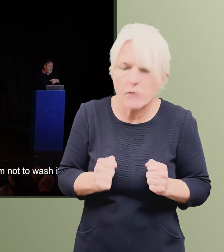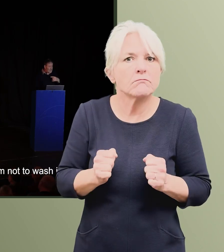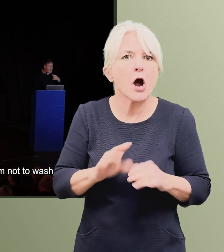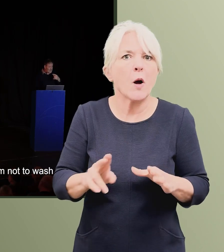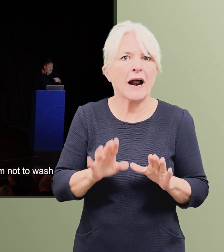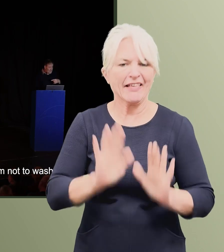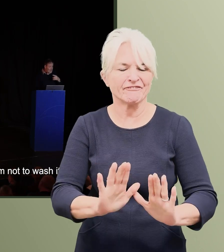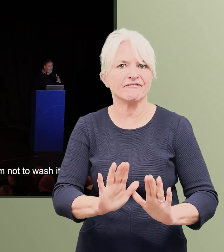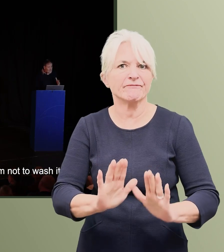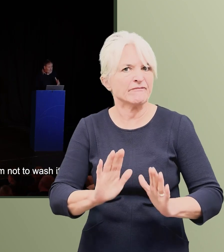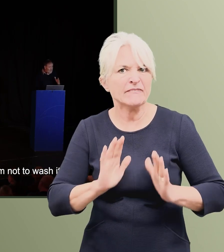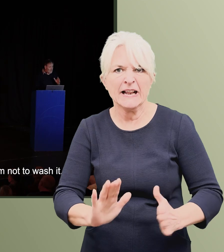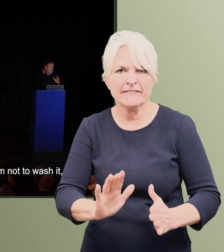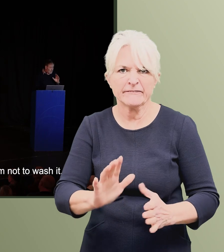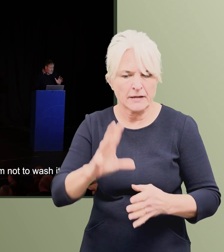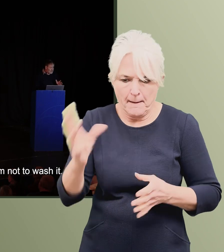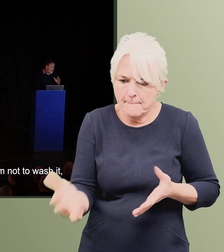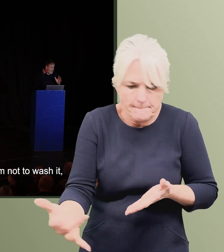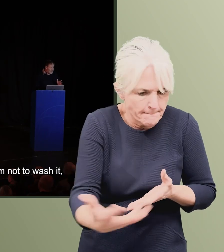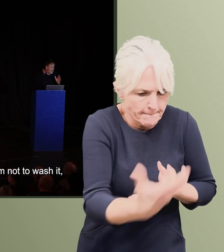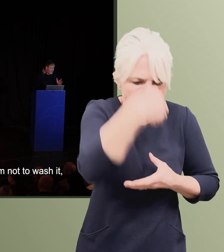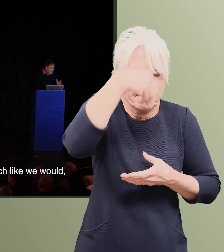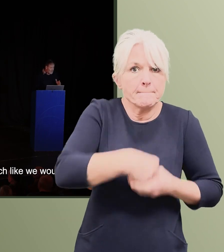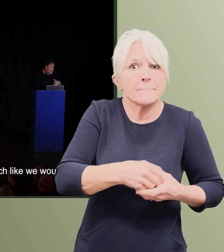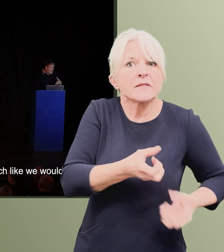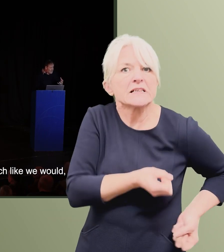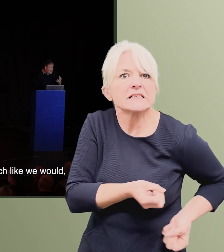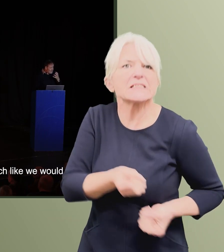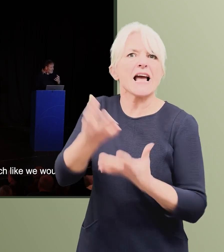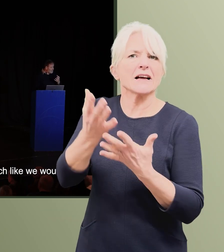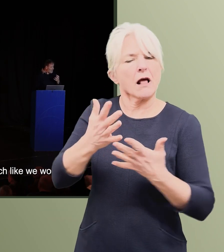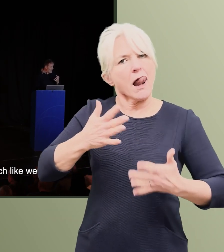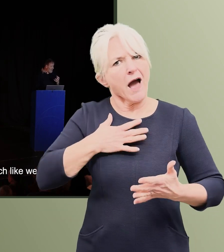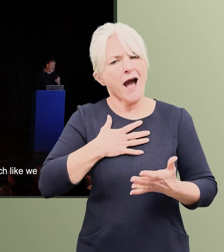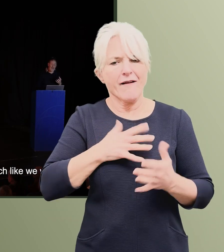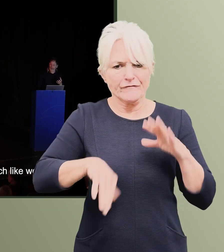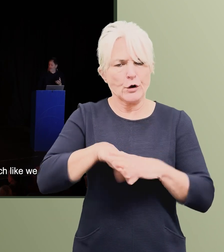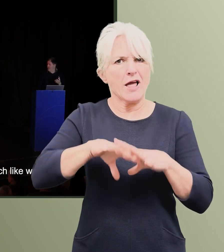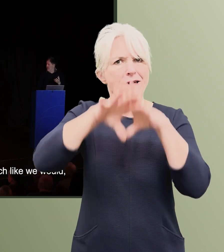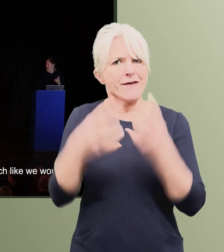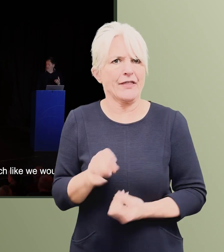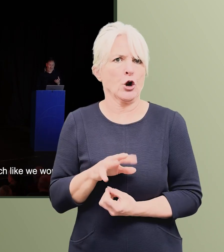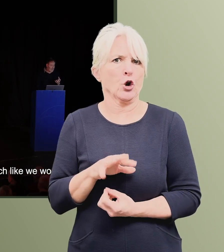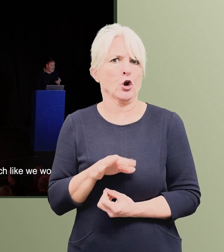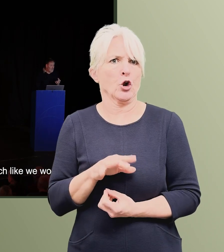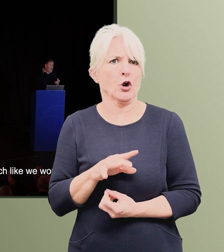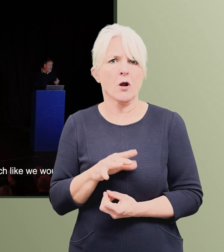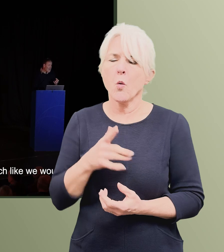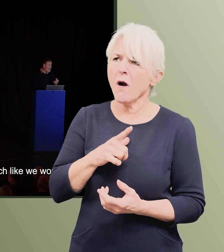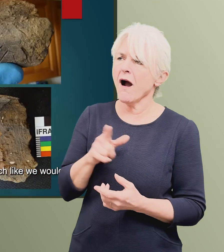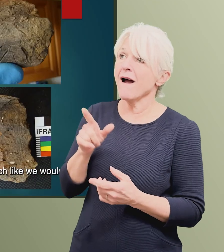I told the team not to wash it, clean it or anything. We would take the pottery out